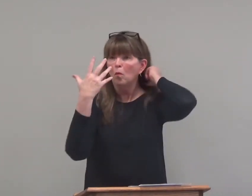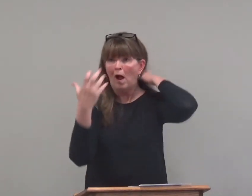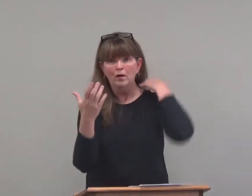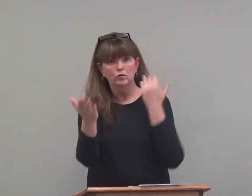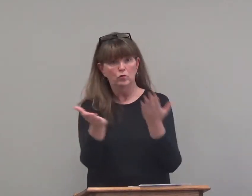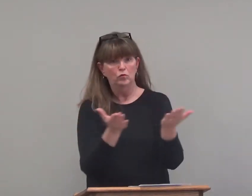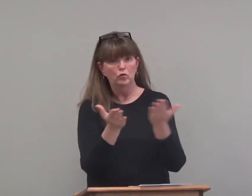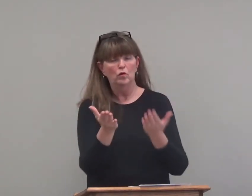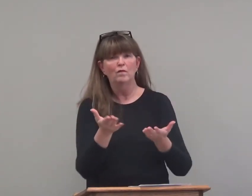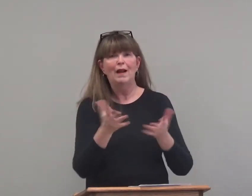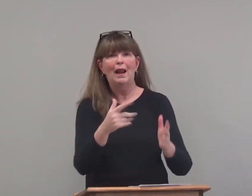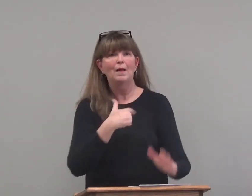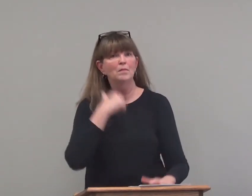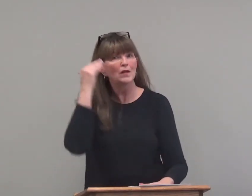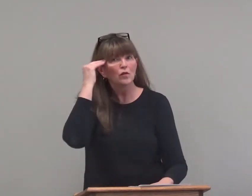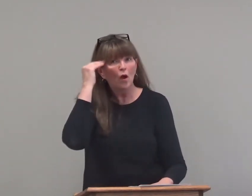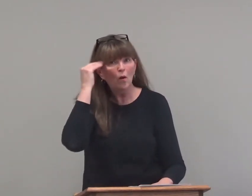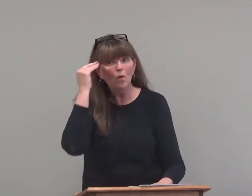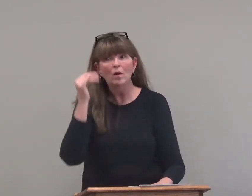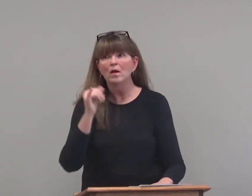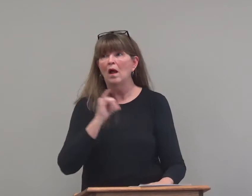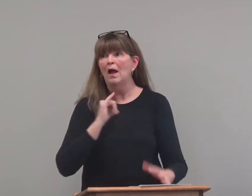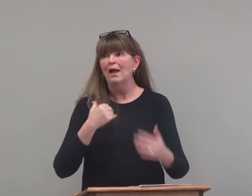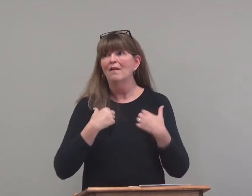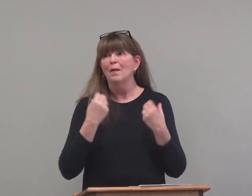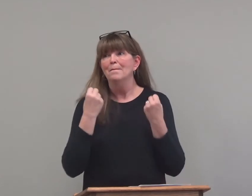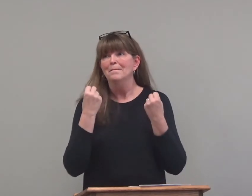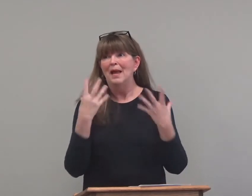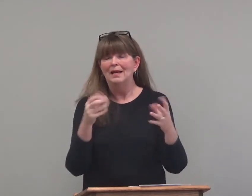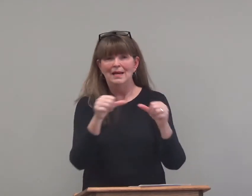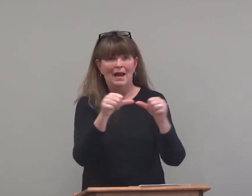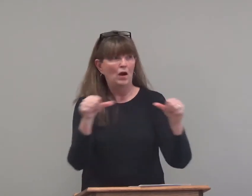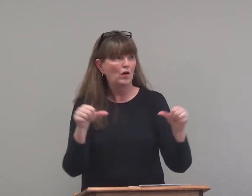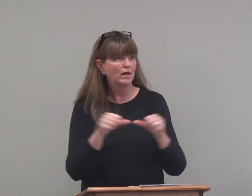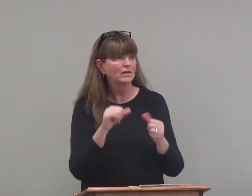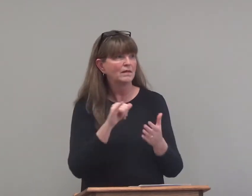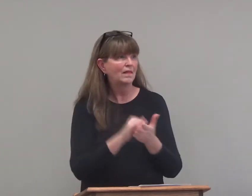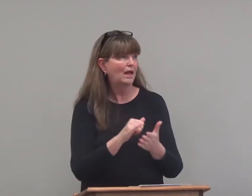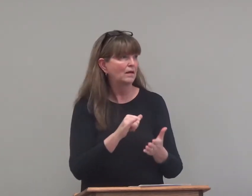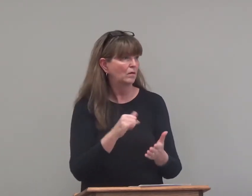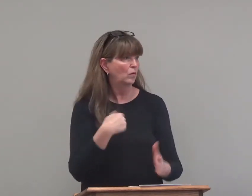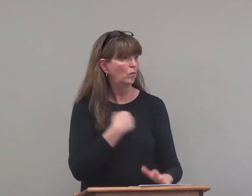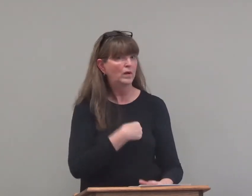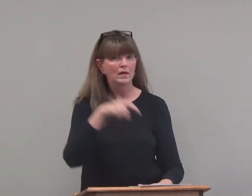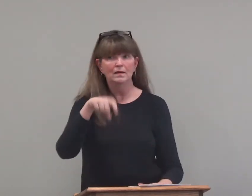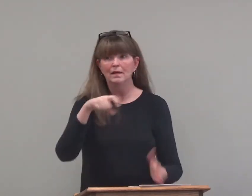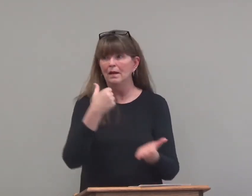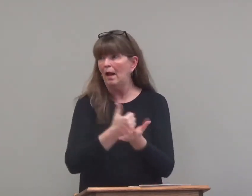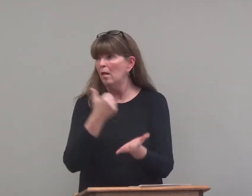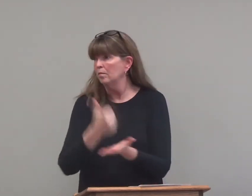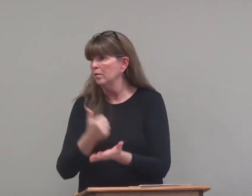of you want to serve, let me know. I've got a lot of areas that we need help